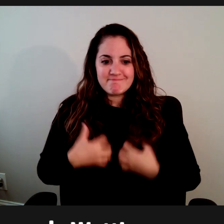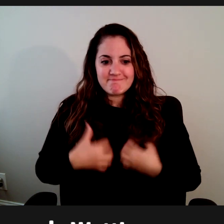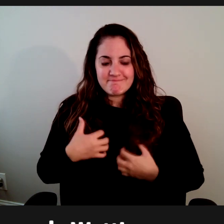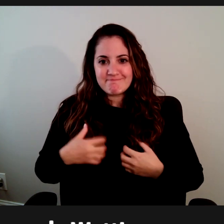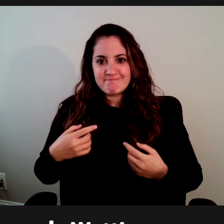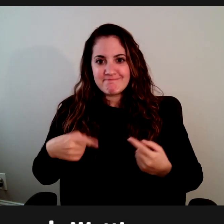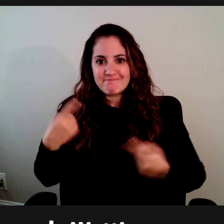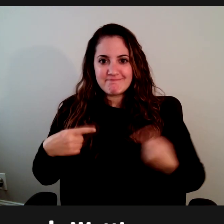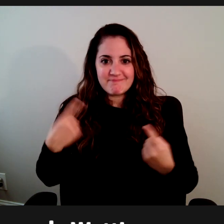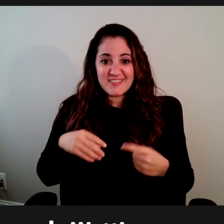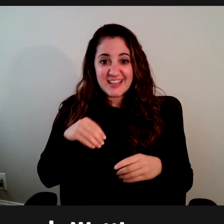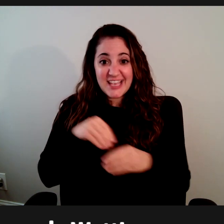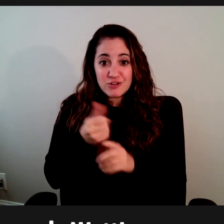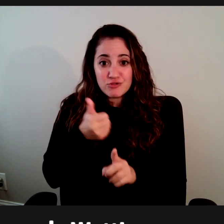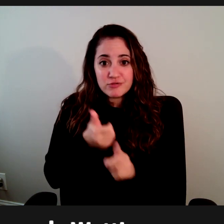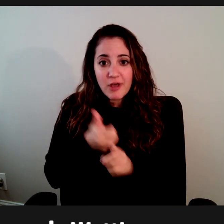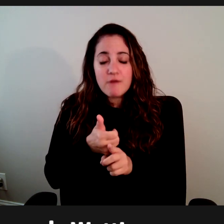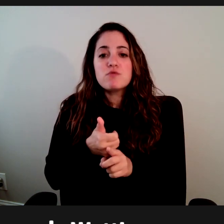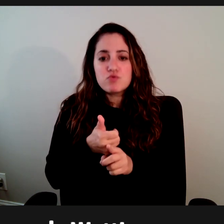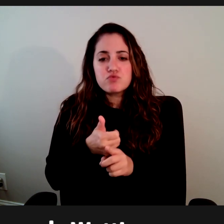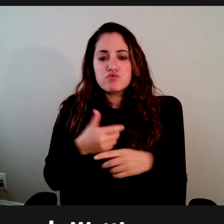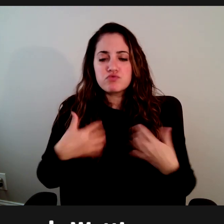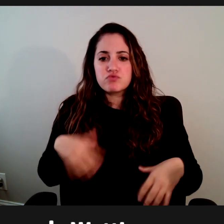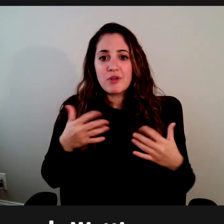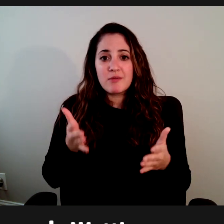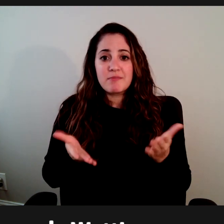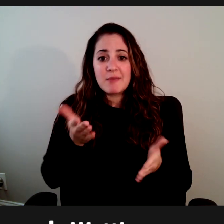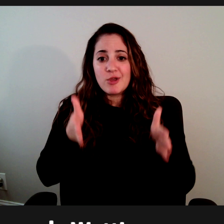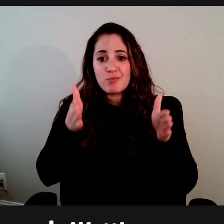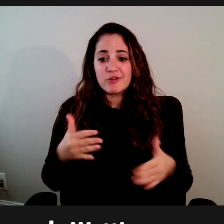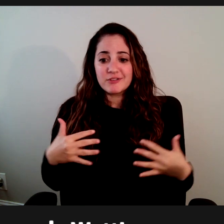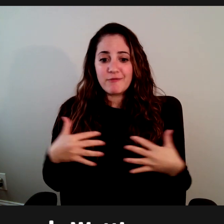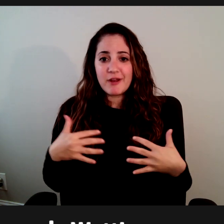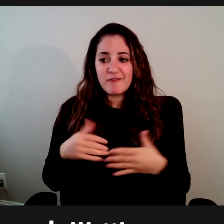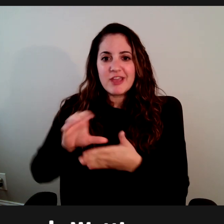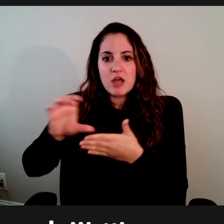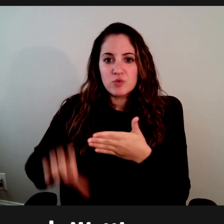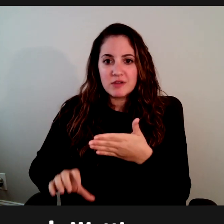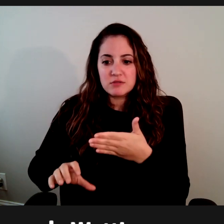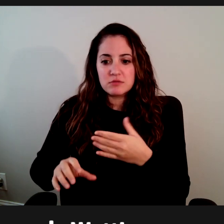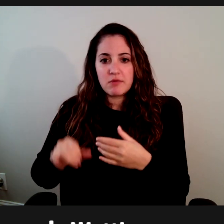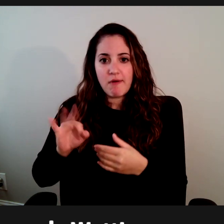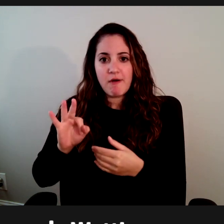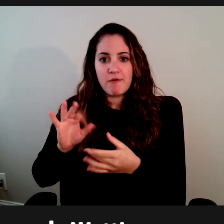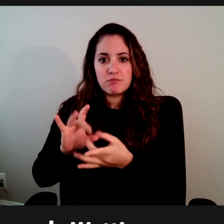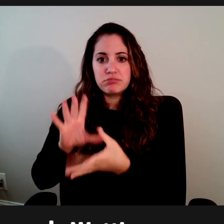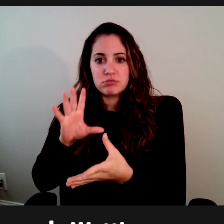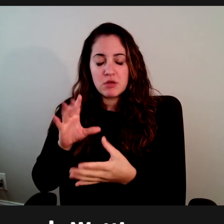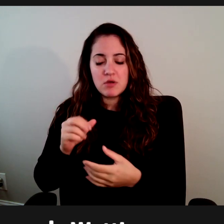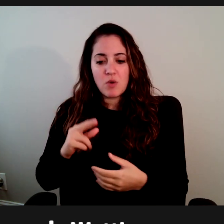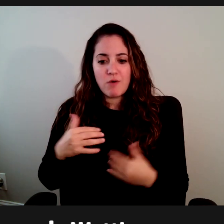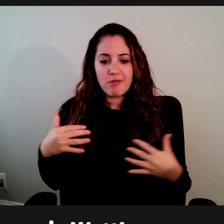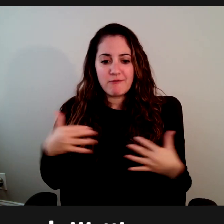that inner dialogue, a person might be very afraid of. Mm-hmm. Yeah, I gotta